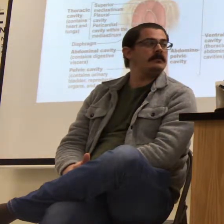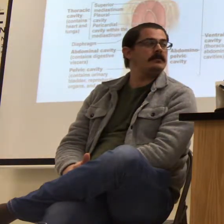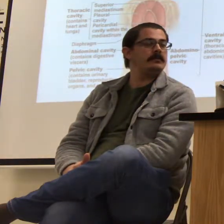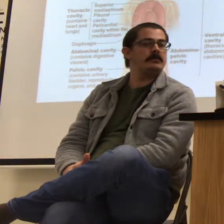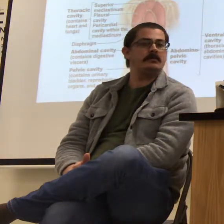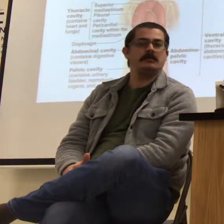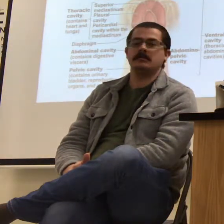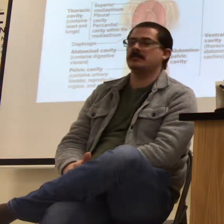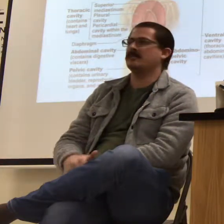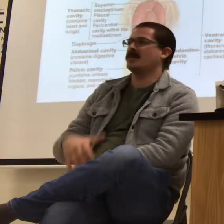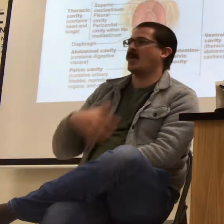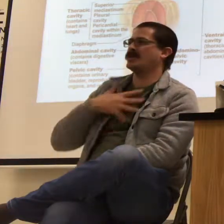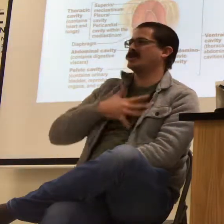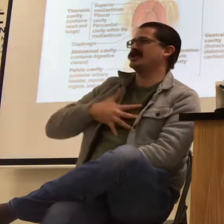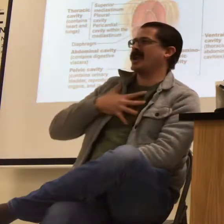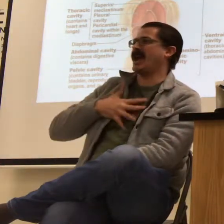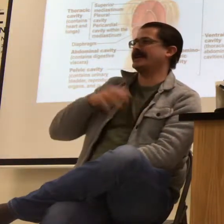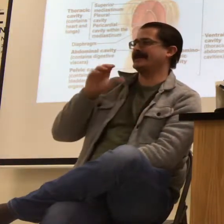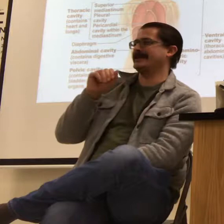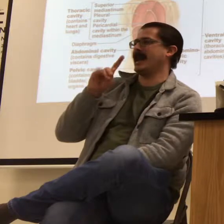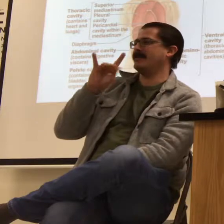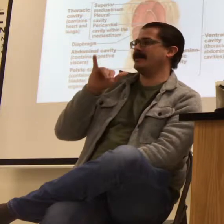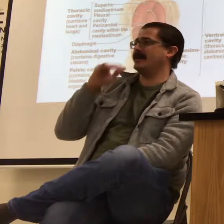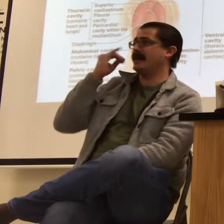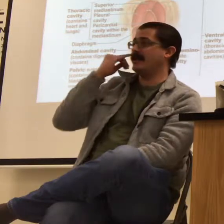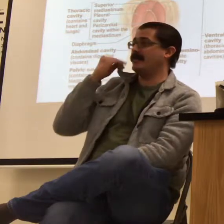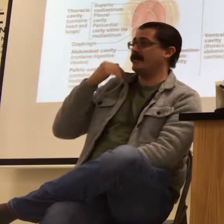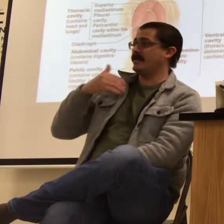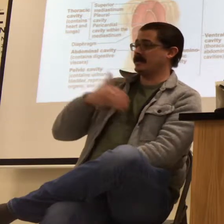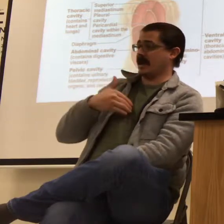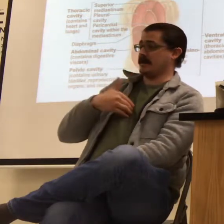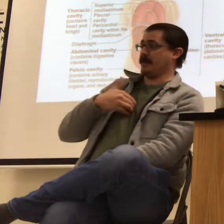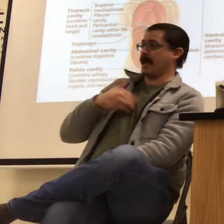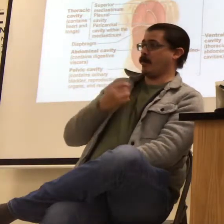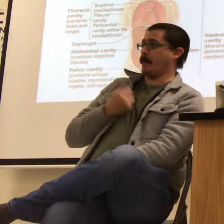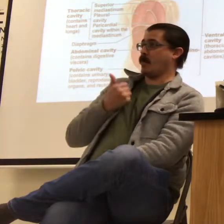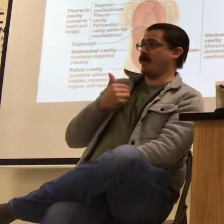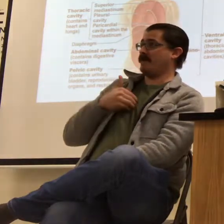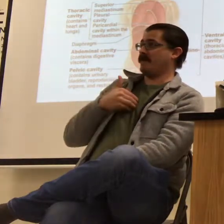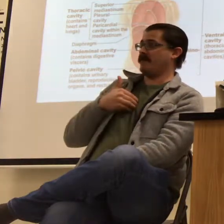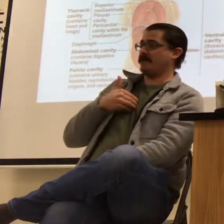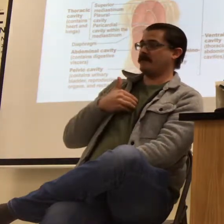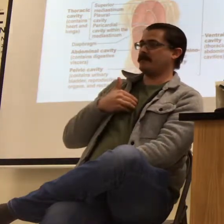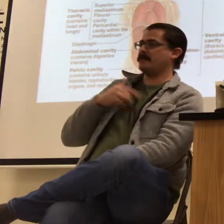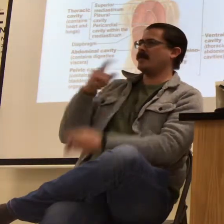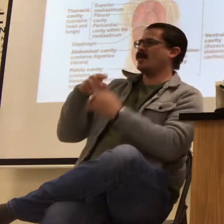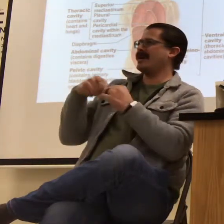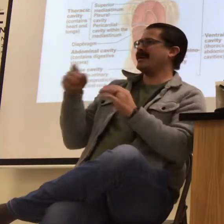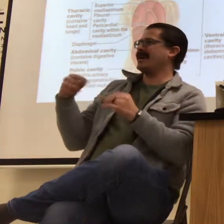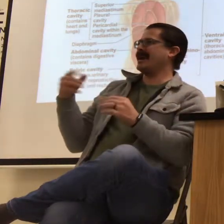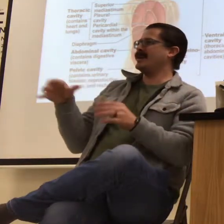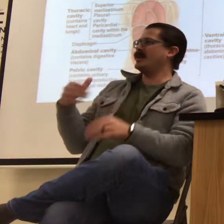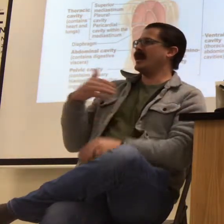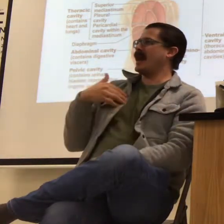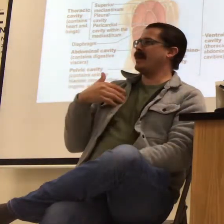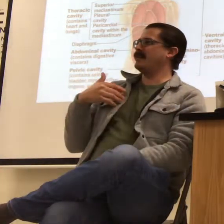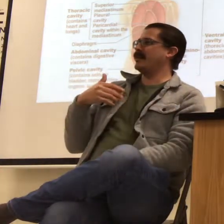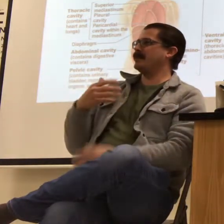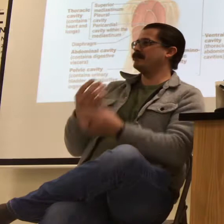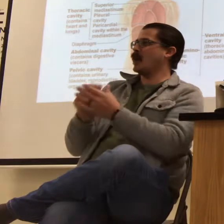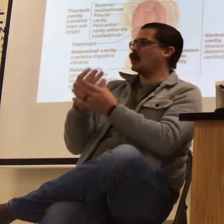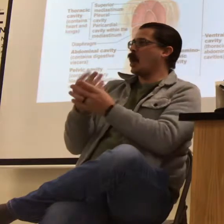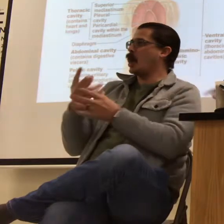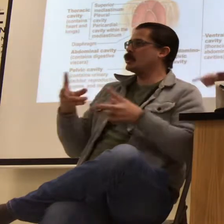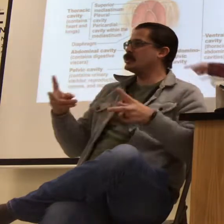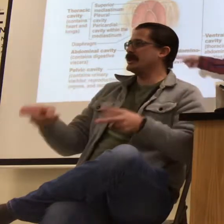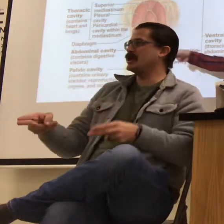Your chest cavity, right? If you remove the chest plate, when I do it, I usually get garden shears and big ones,